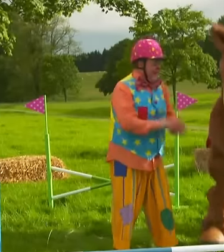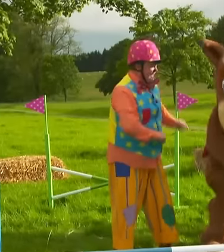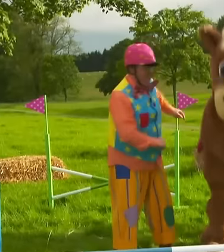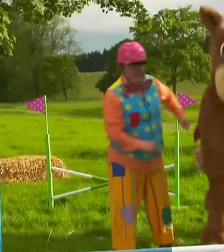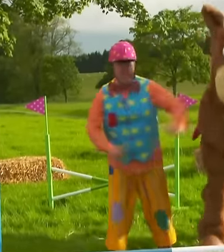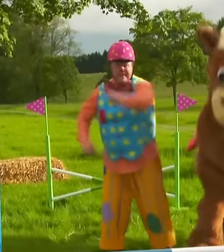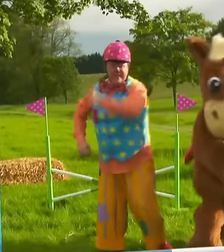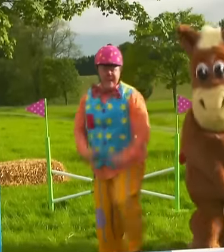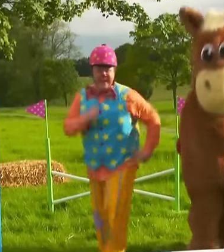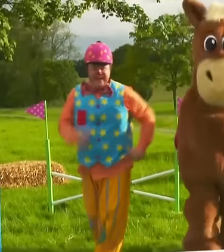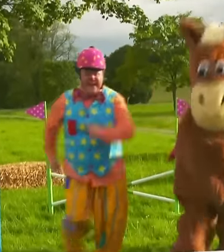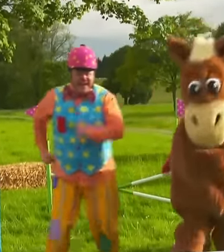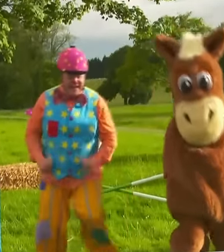Go, Spotty!